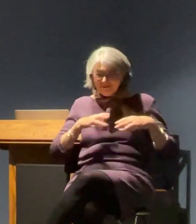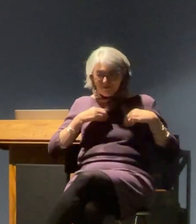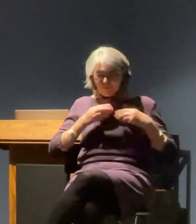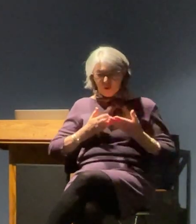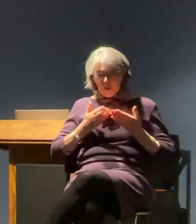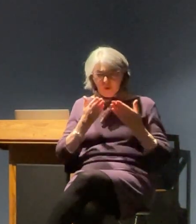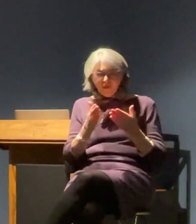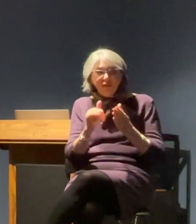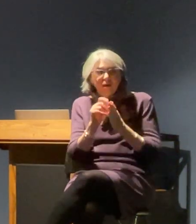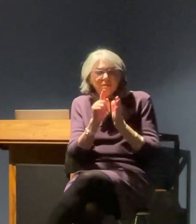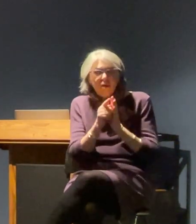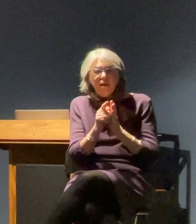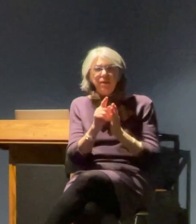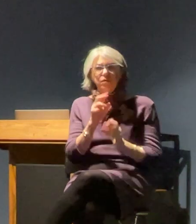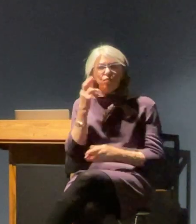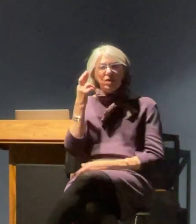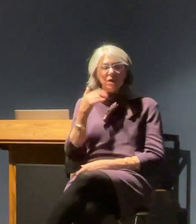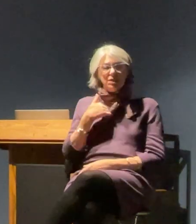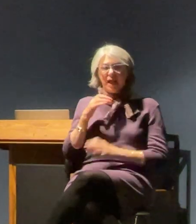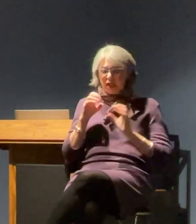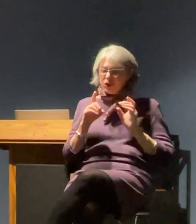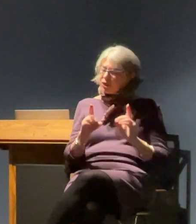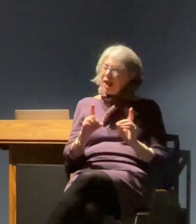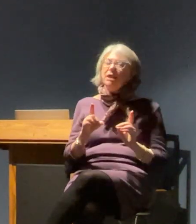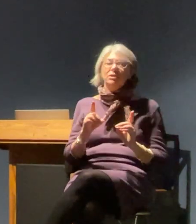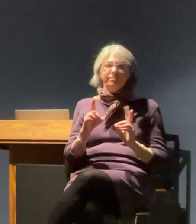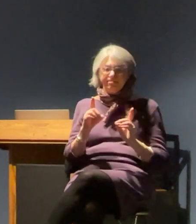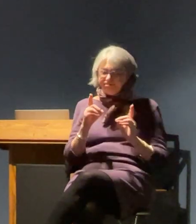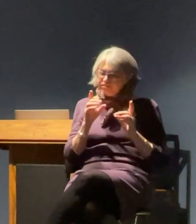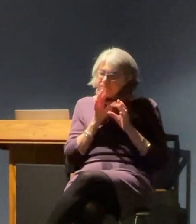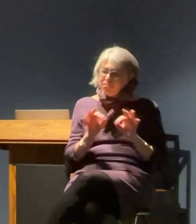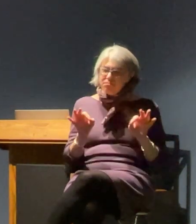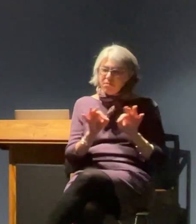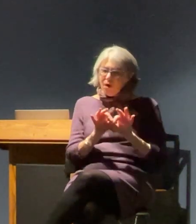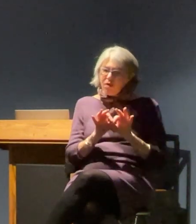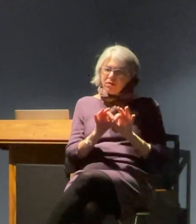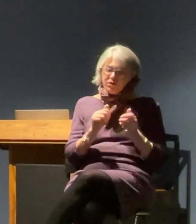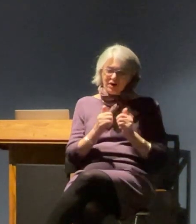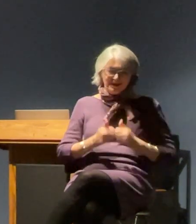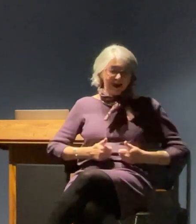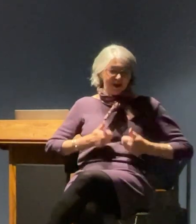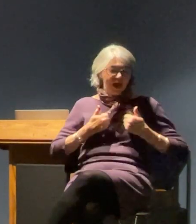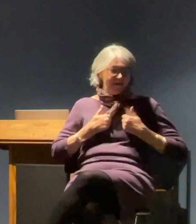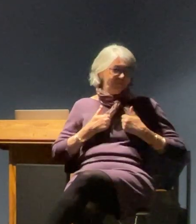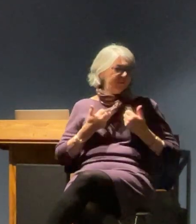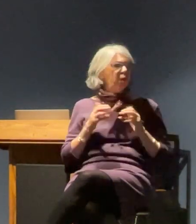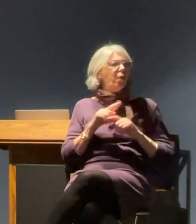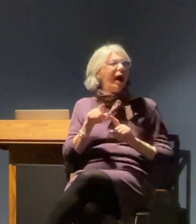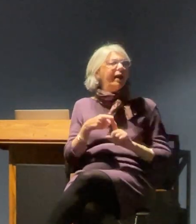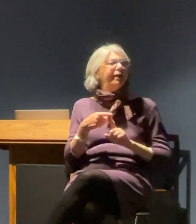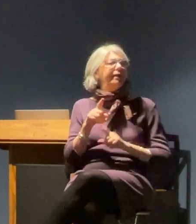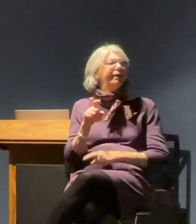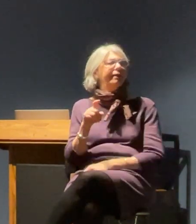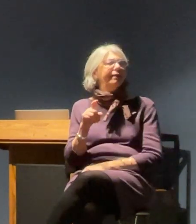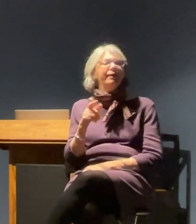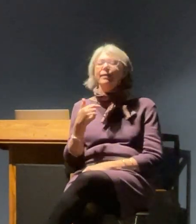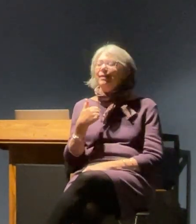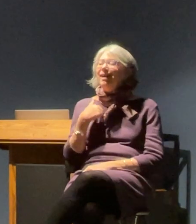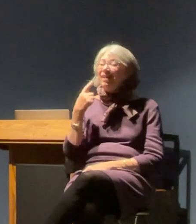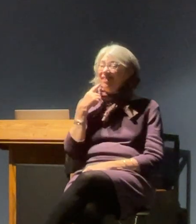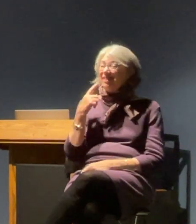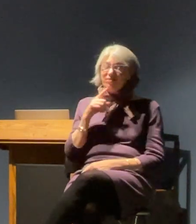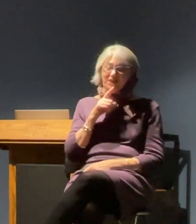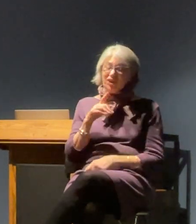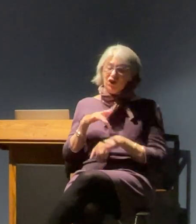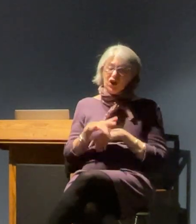What was that moment where you realized that education was going to be pivotal in your life experience? I mean, I think early